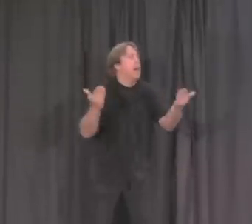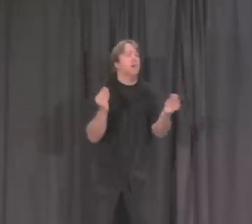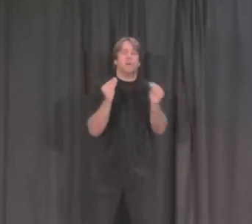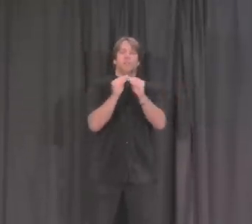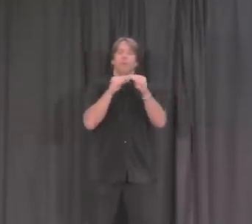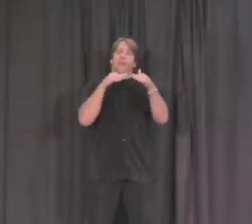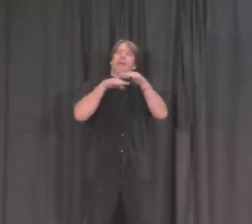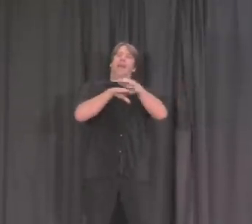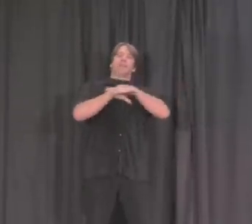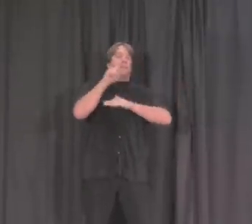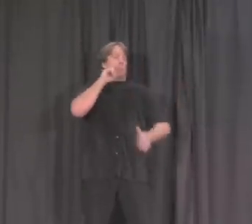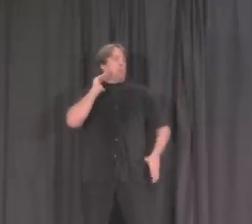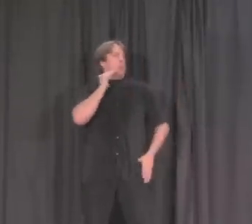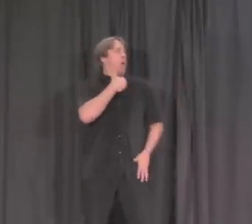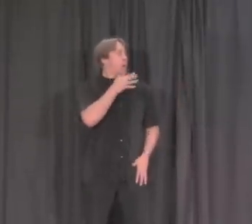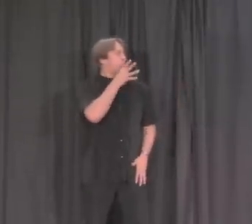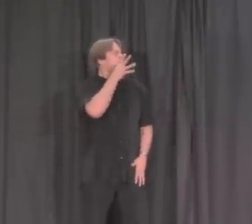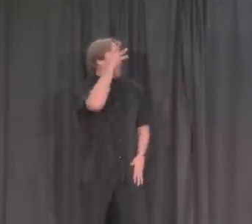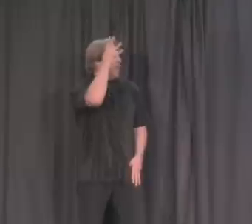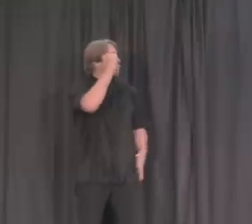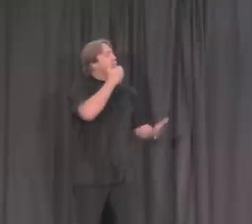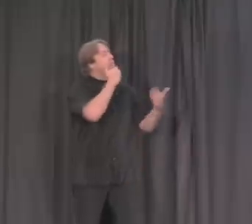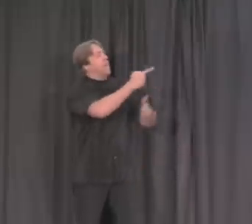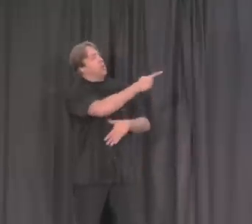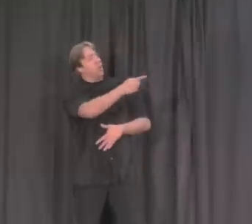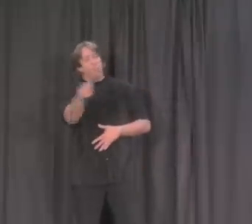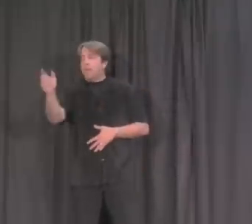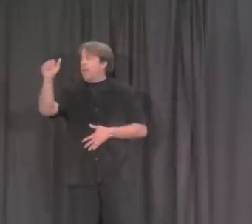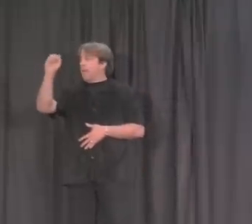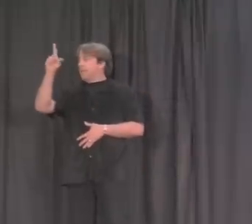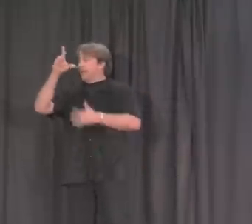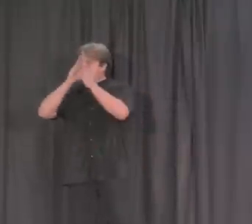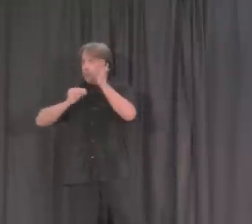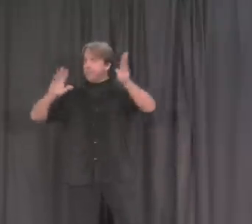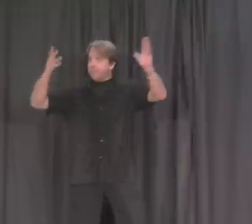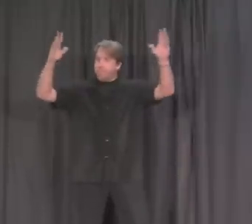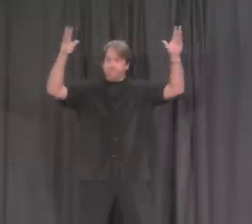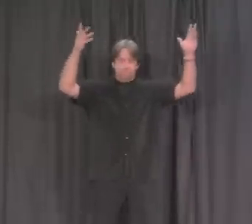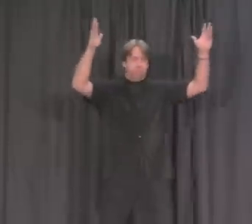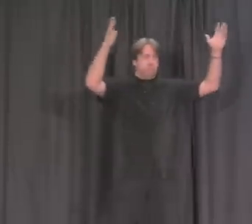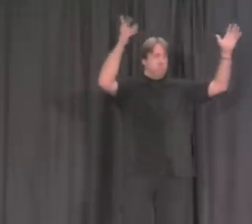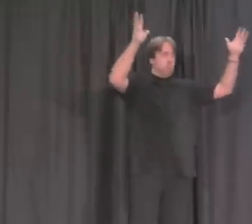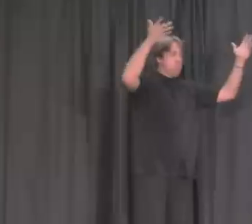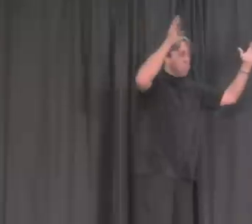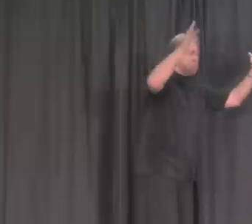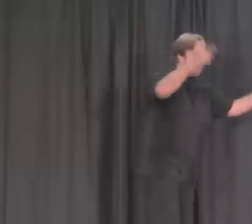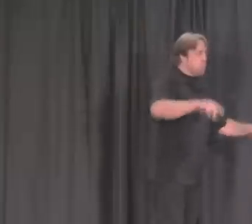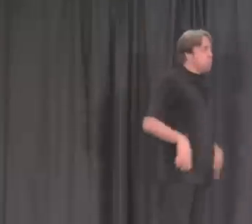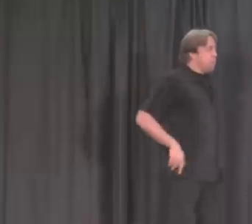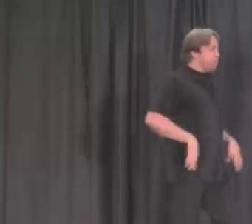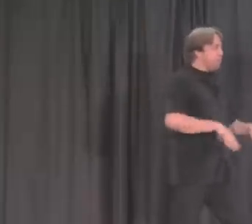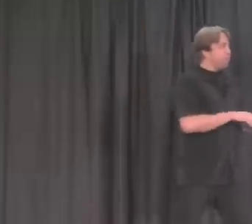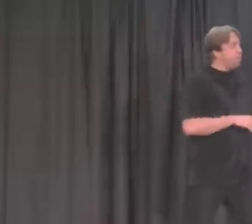language wherever you go, and you will provide more access to people like my parents. So I want to thank you, ASL students. Go ahead and use sign language.